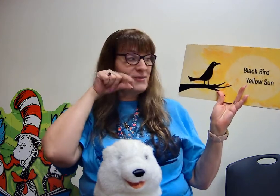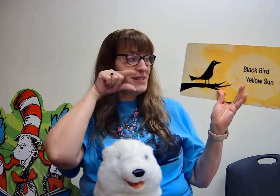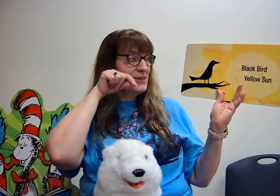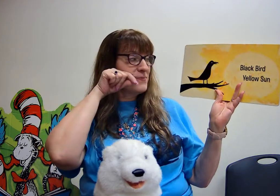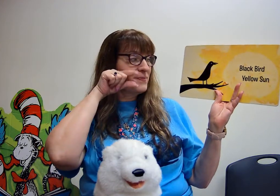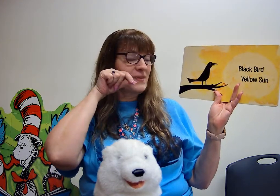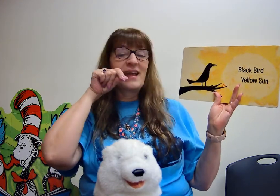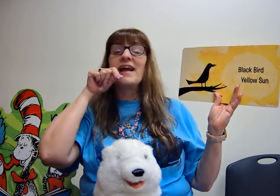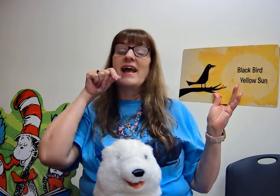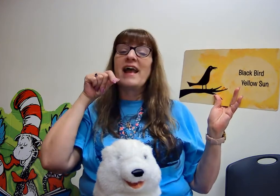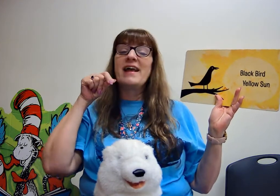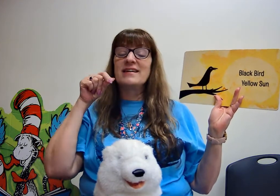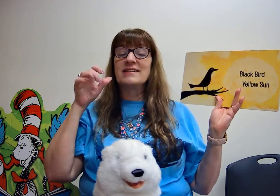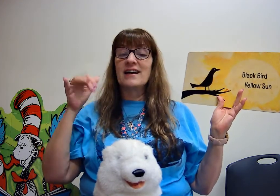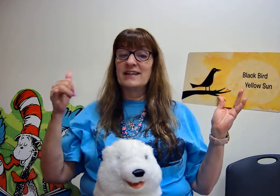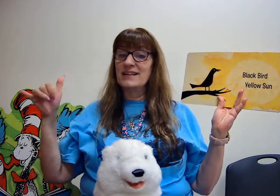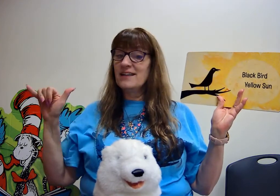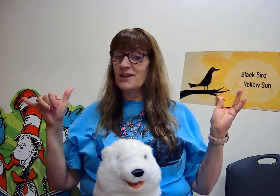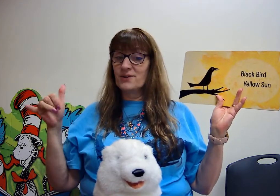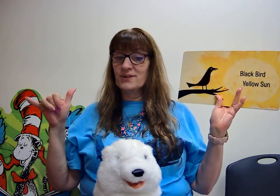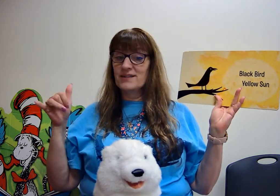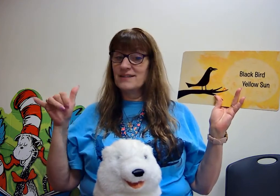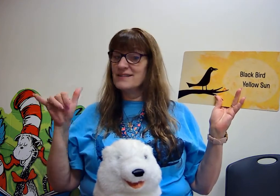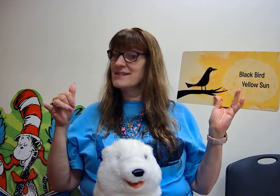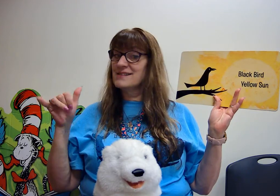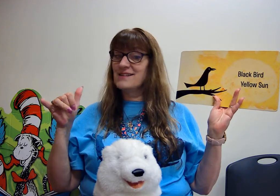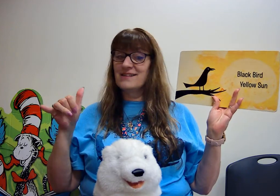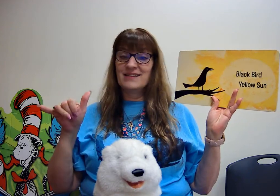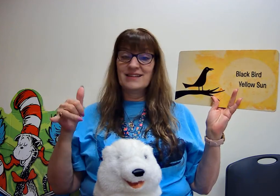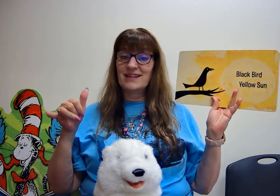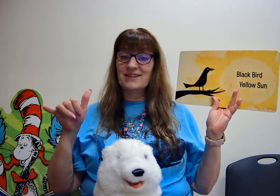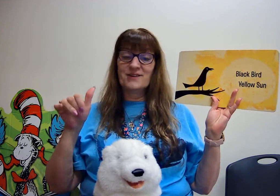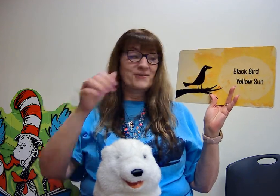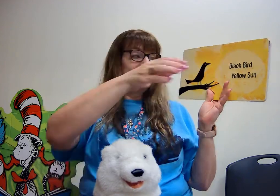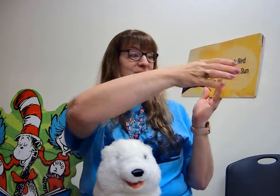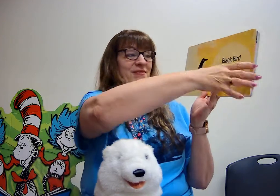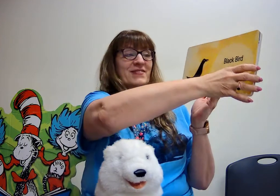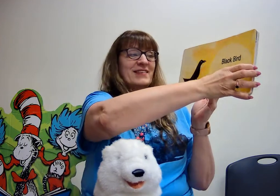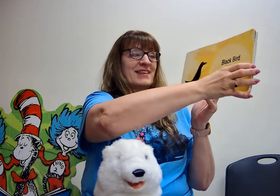tweet. And a yellow sun. Yellow.